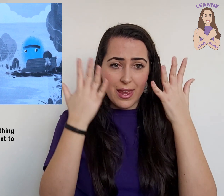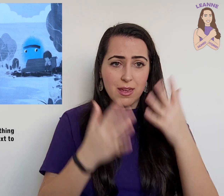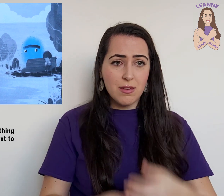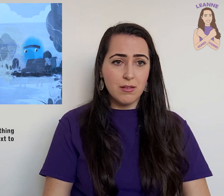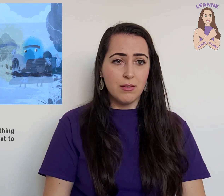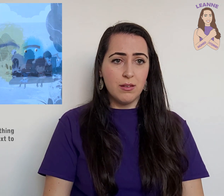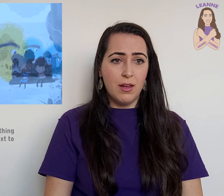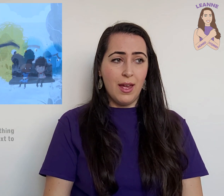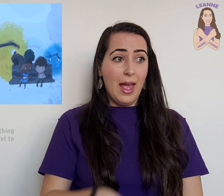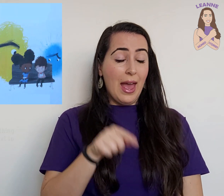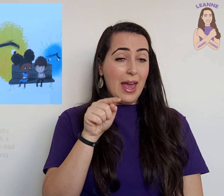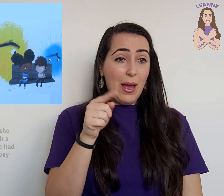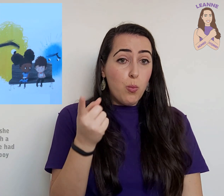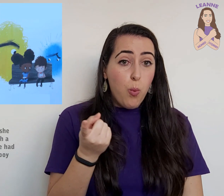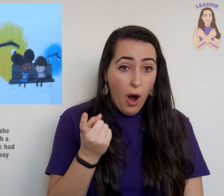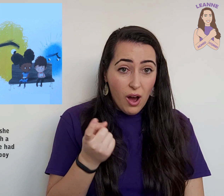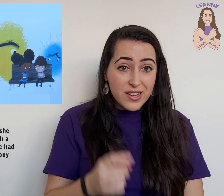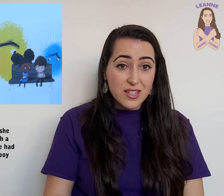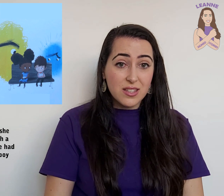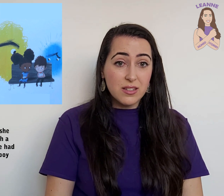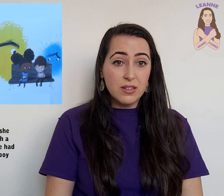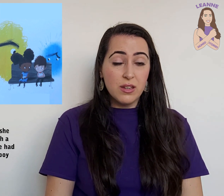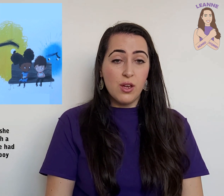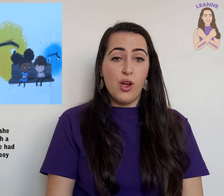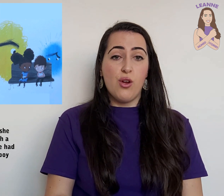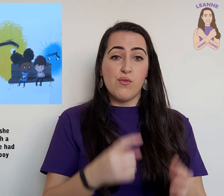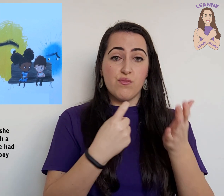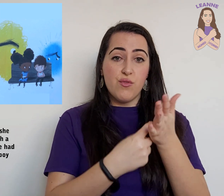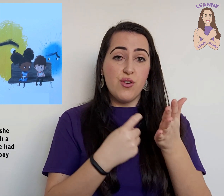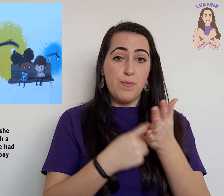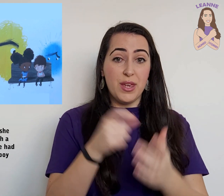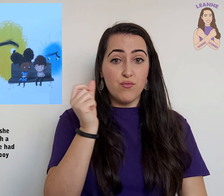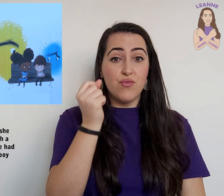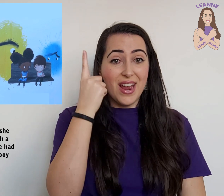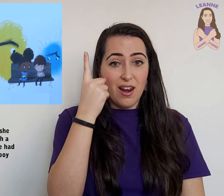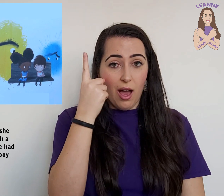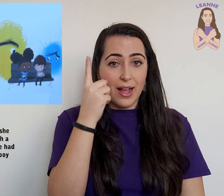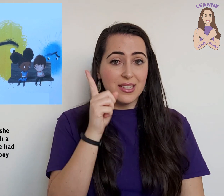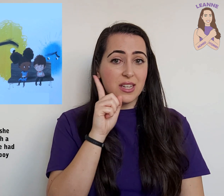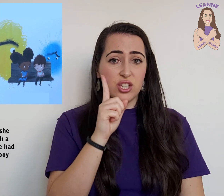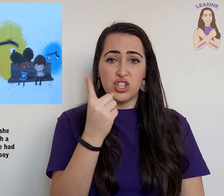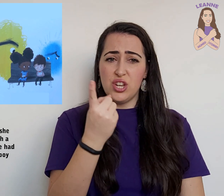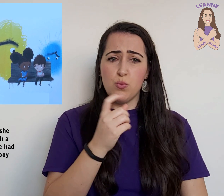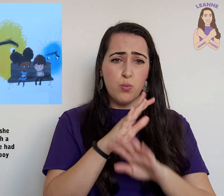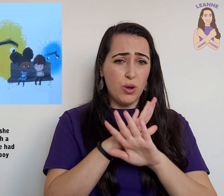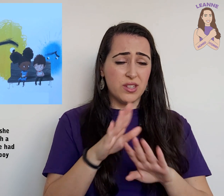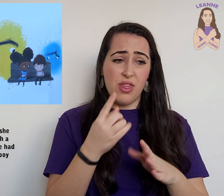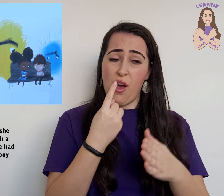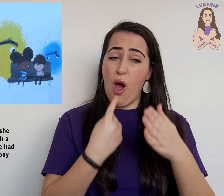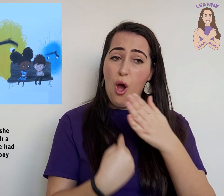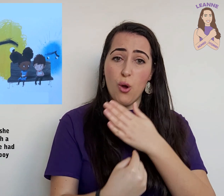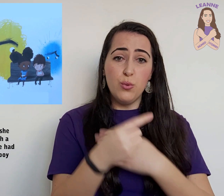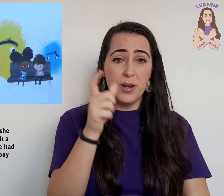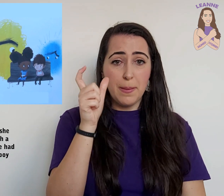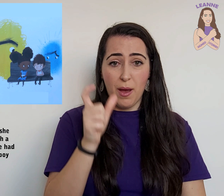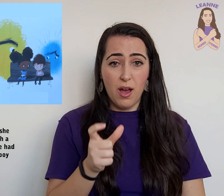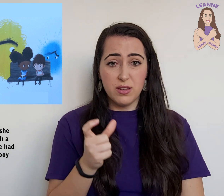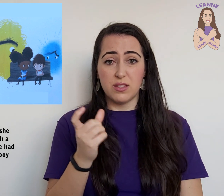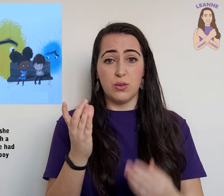worry? It was. Ruby realised that she wasn't the only person